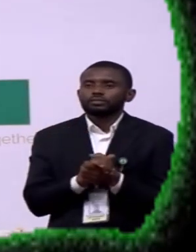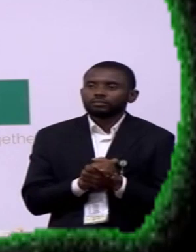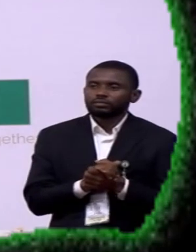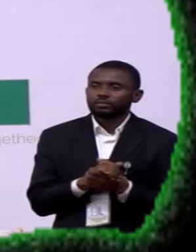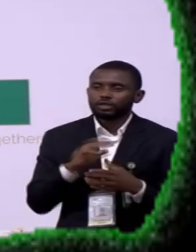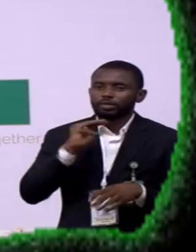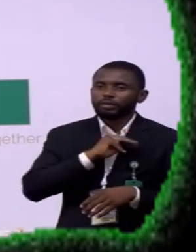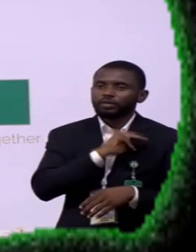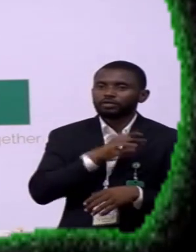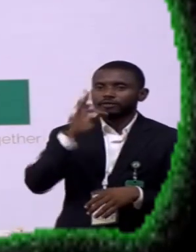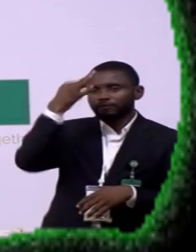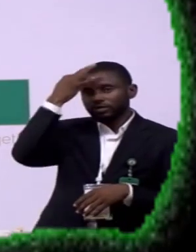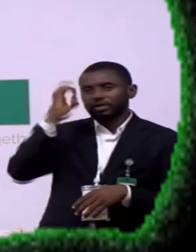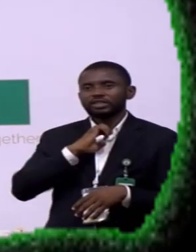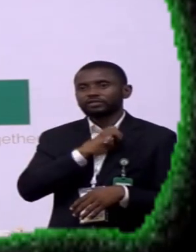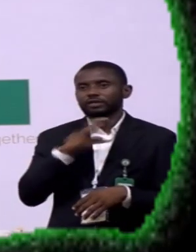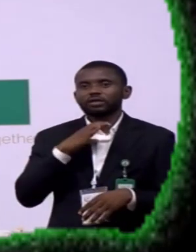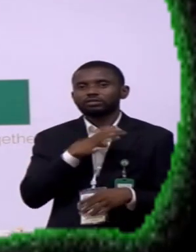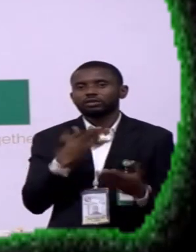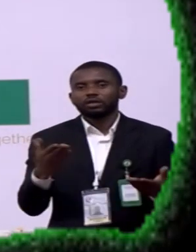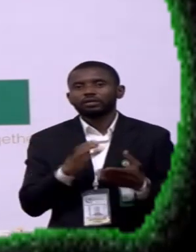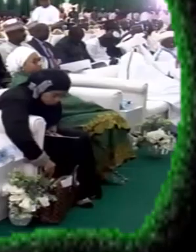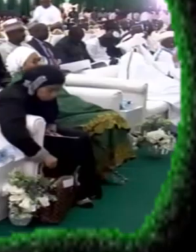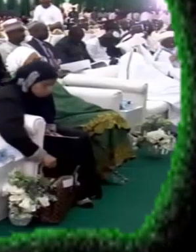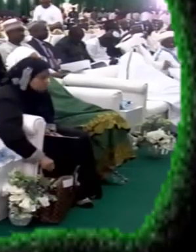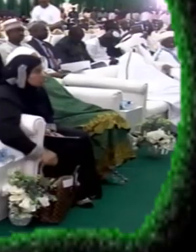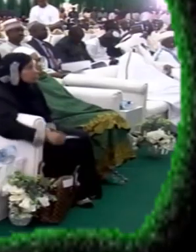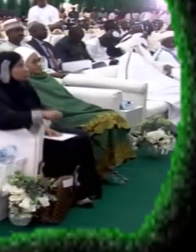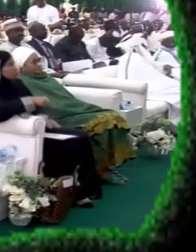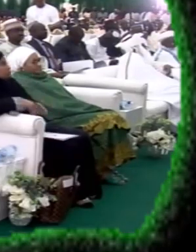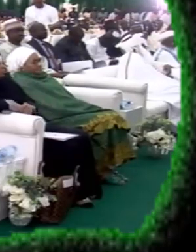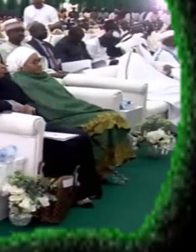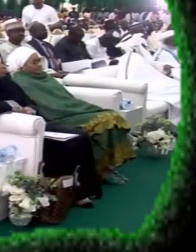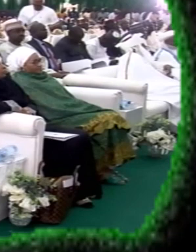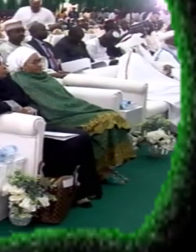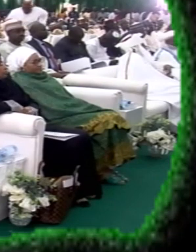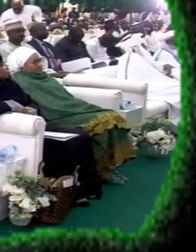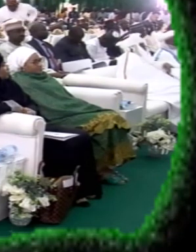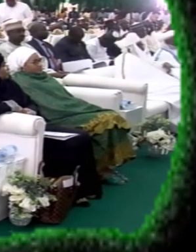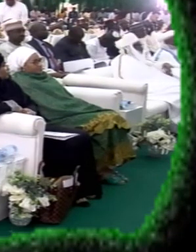members of the Federal Executive Council here present, permanent secretaries,